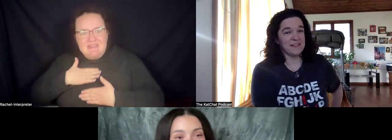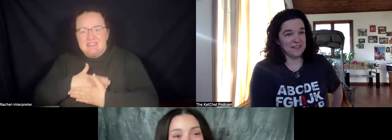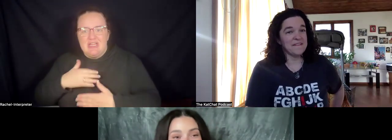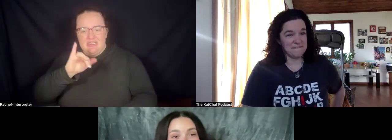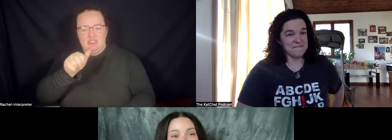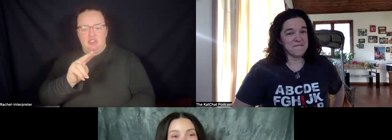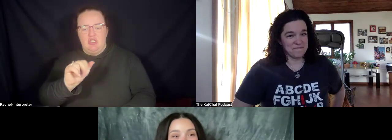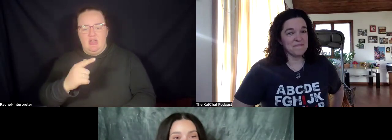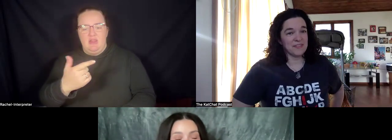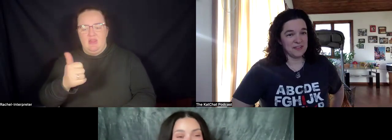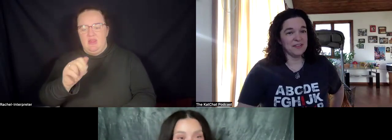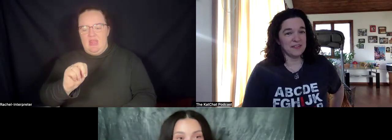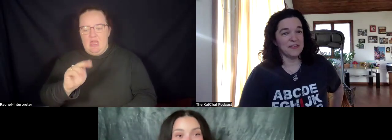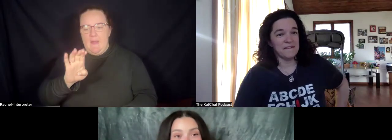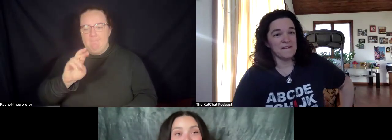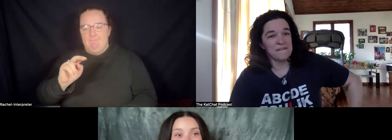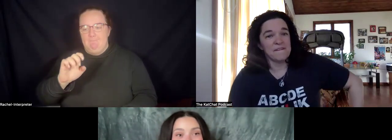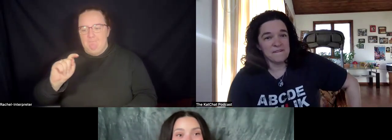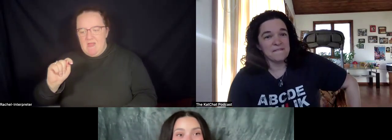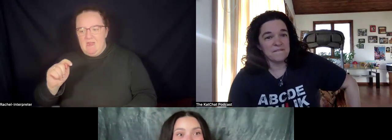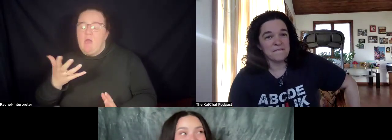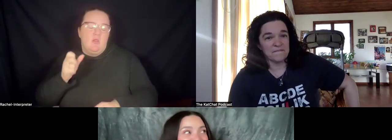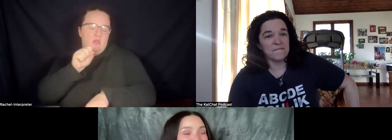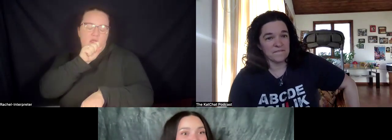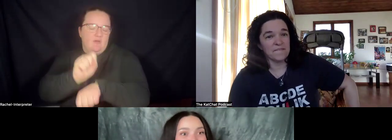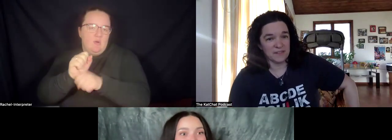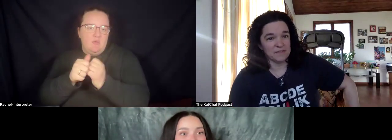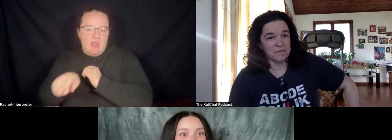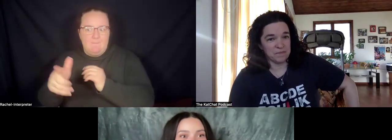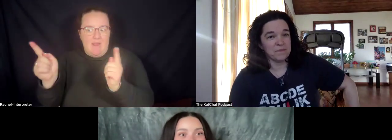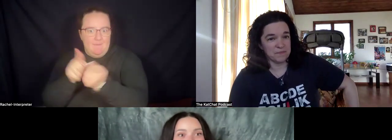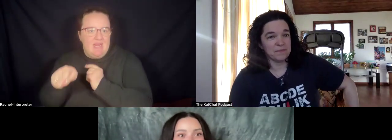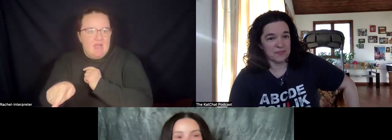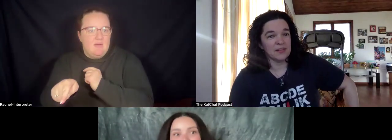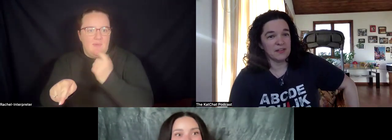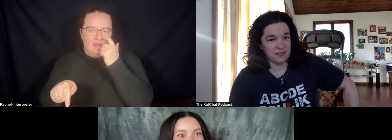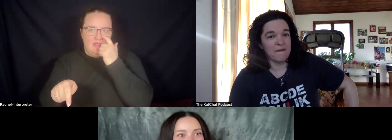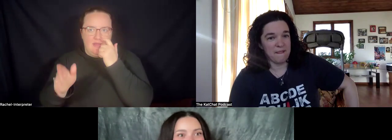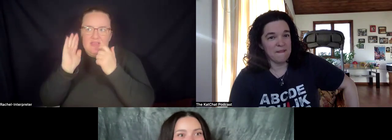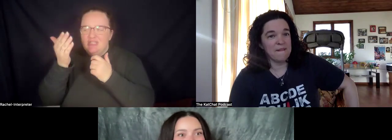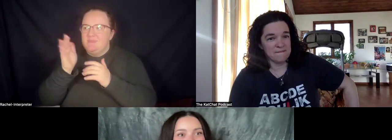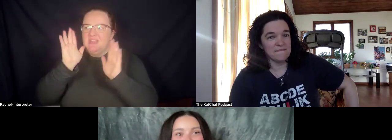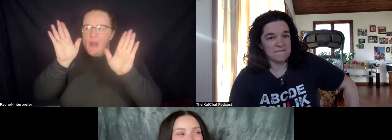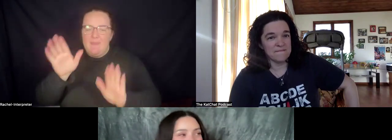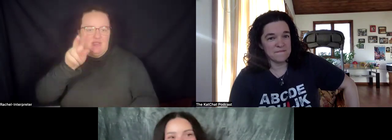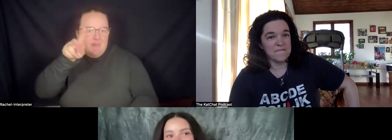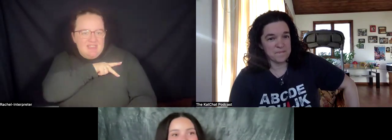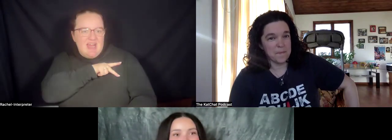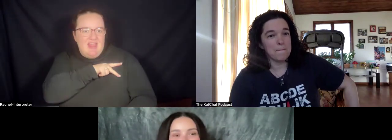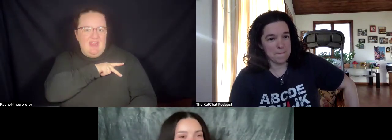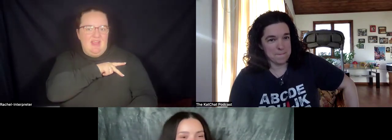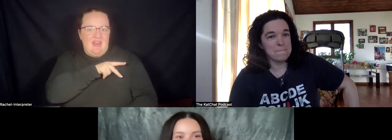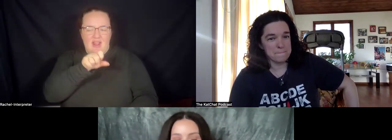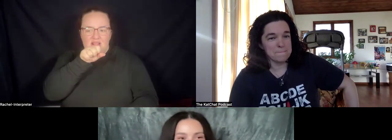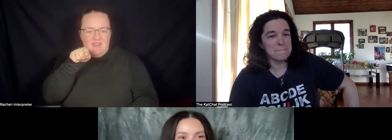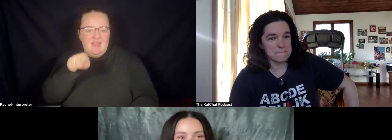would be one that I would love to either work with or meet because he's just got the most amazing personality. And I love that they have